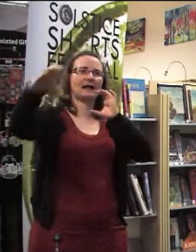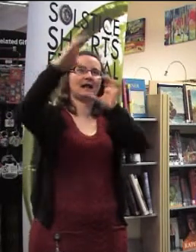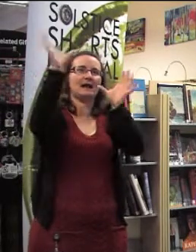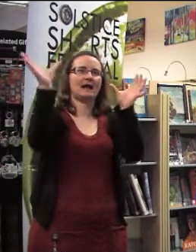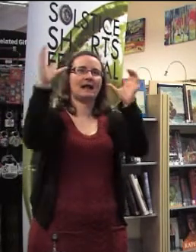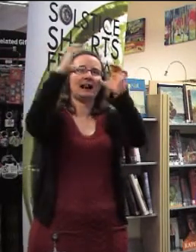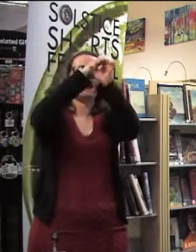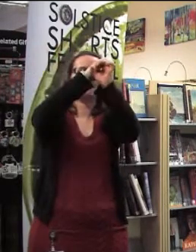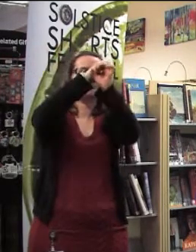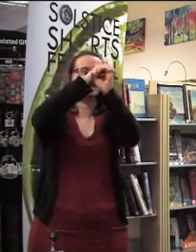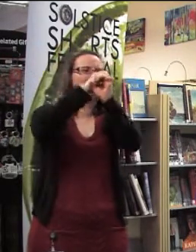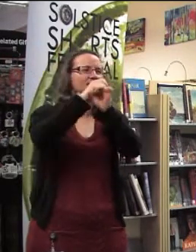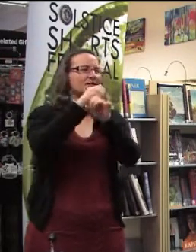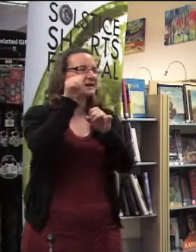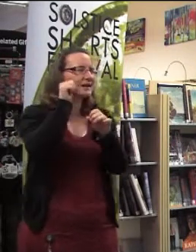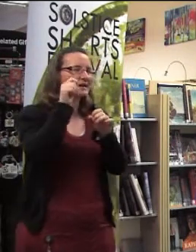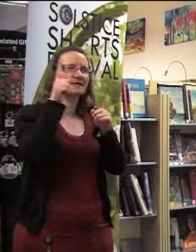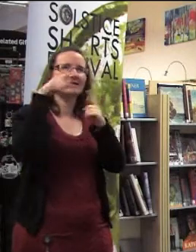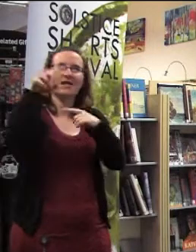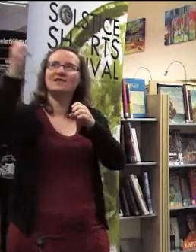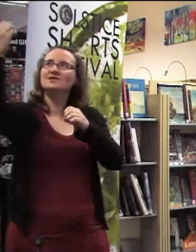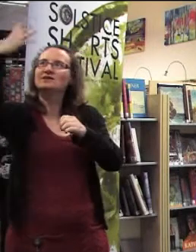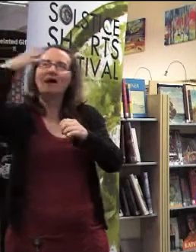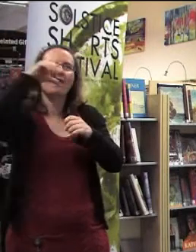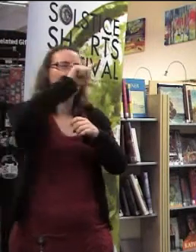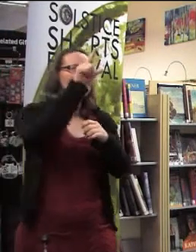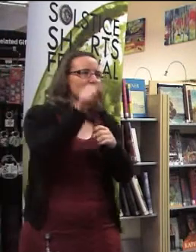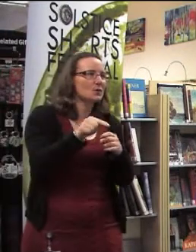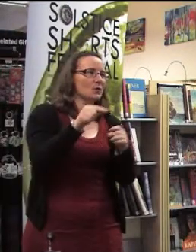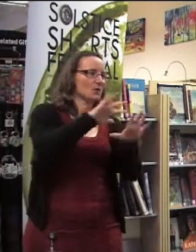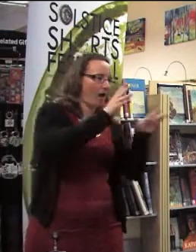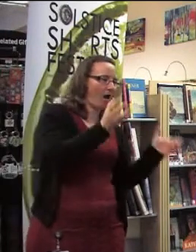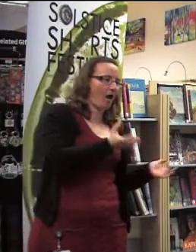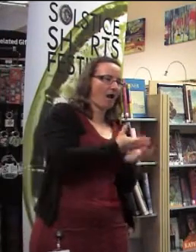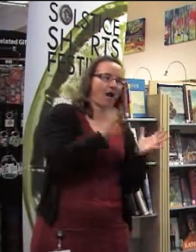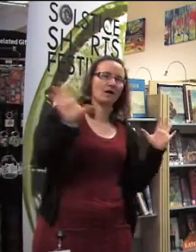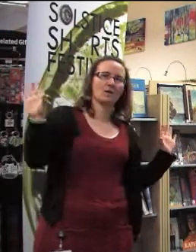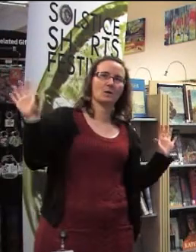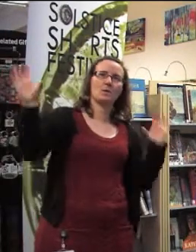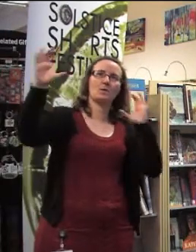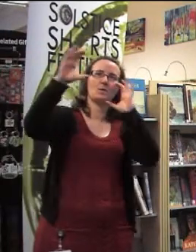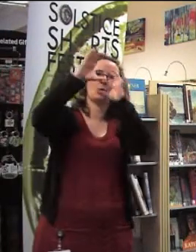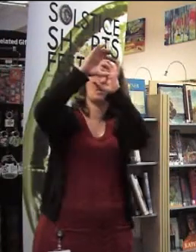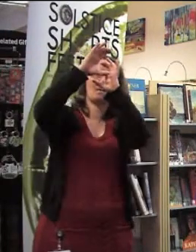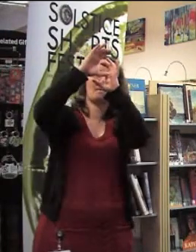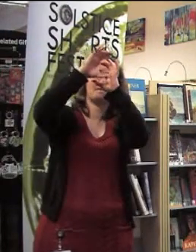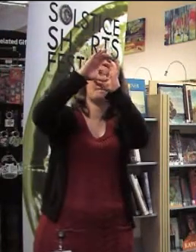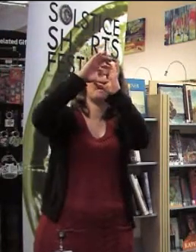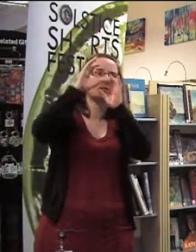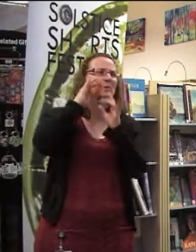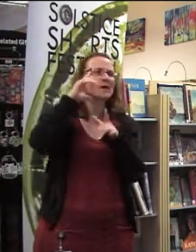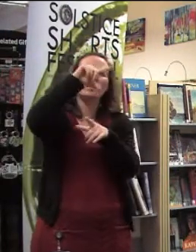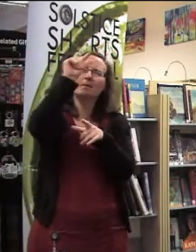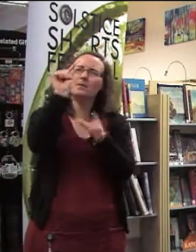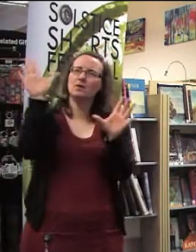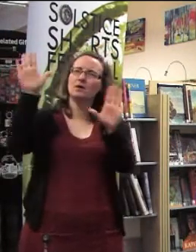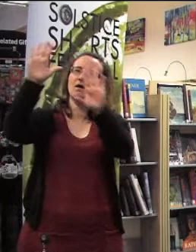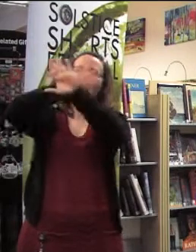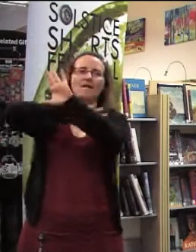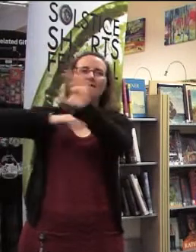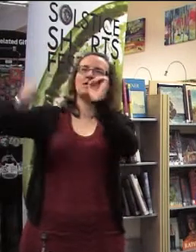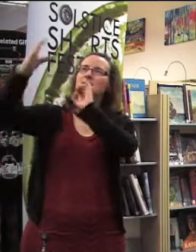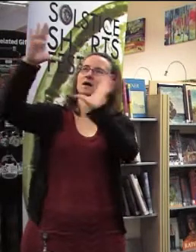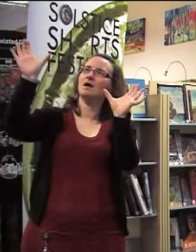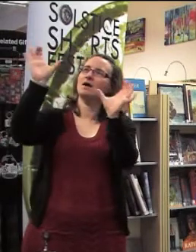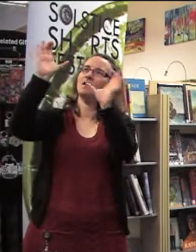bodies in a row, a syzygy of earth and moon and sun. The moment the moon covered the sun, there was a